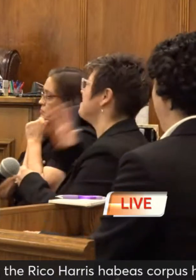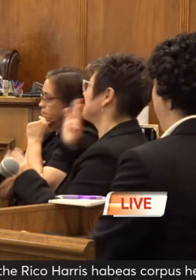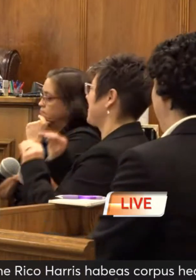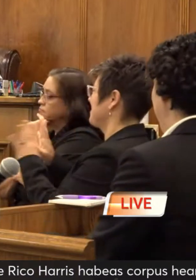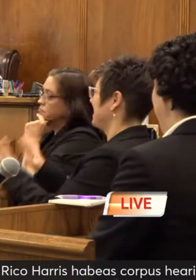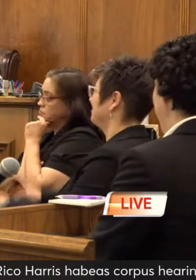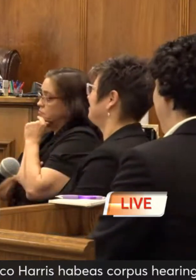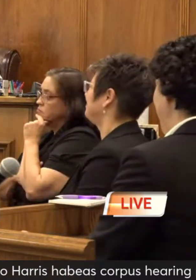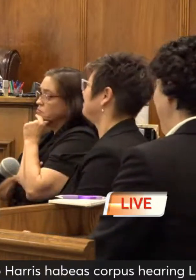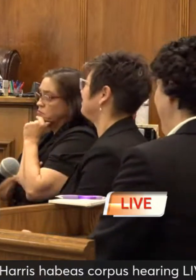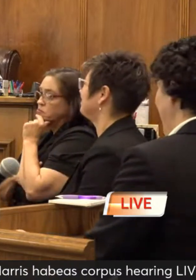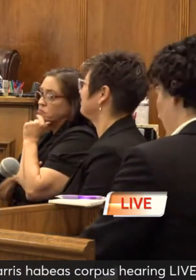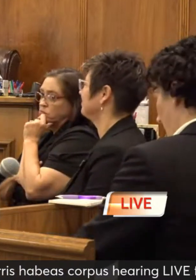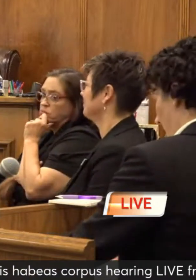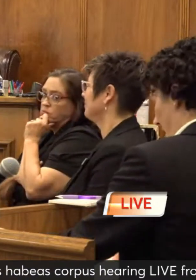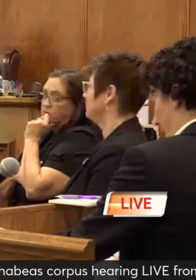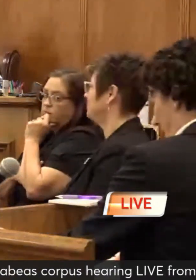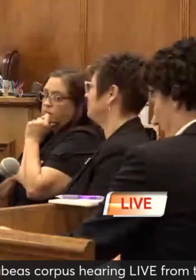clarify.